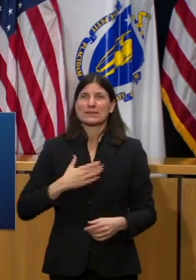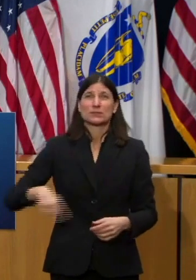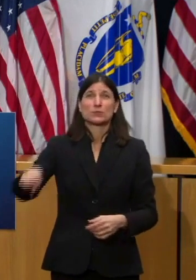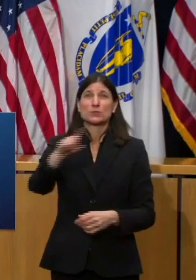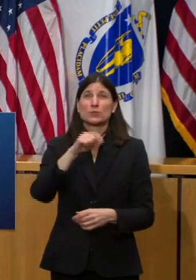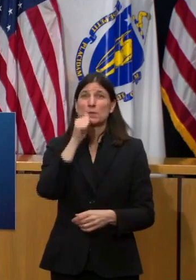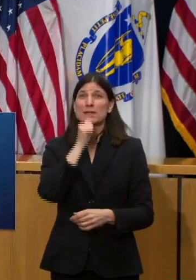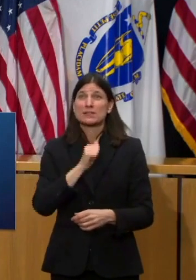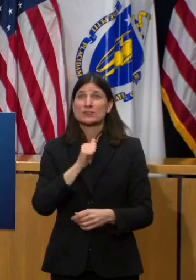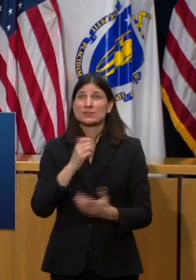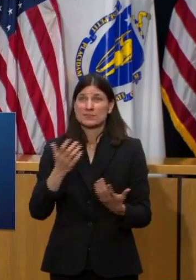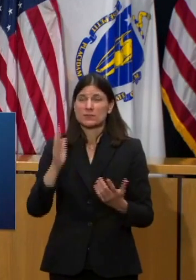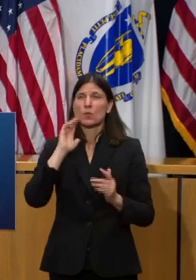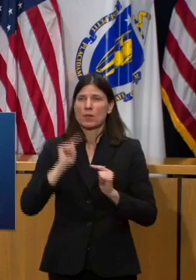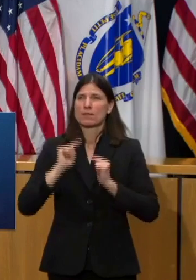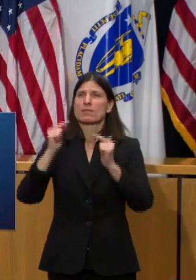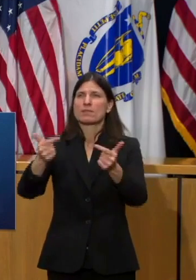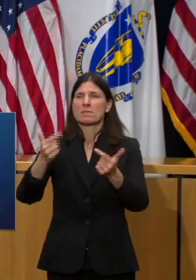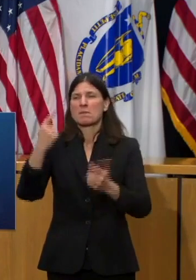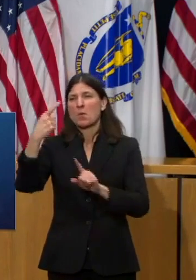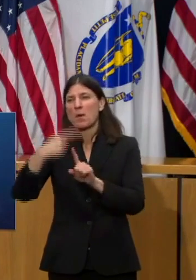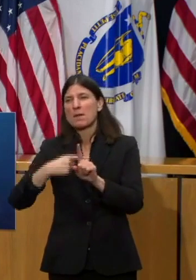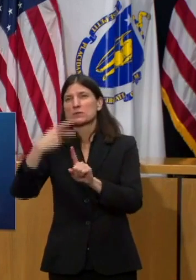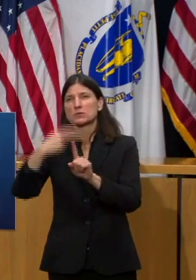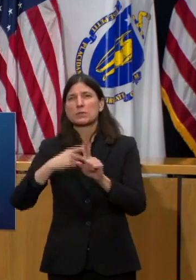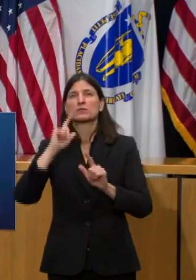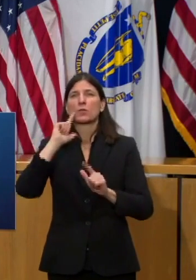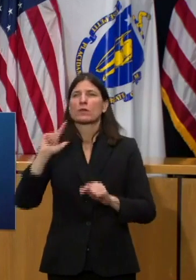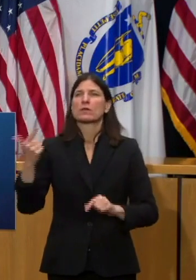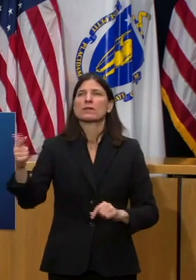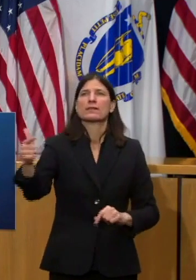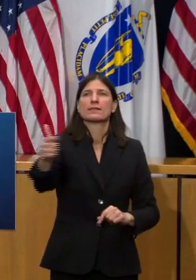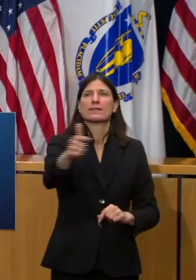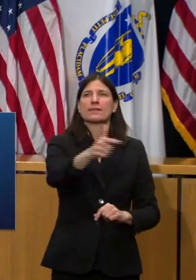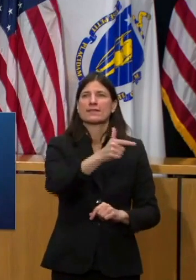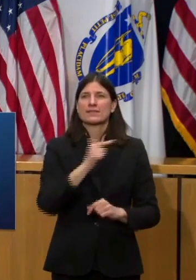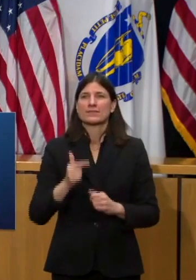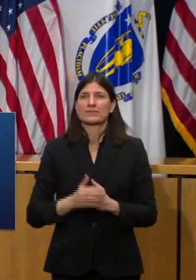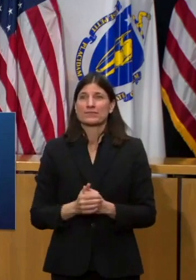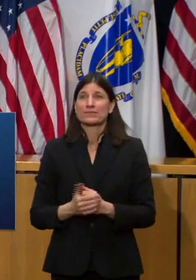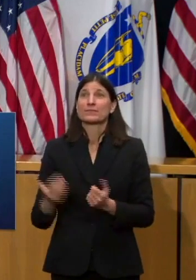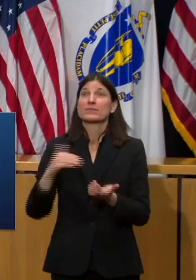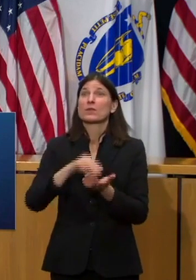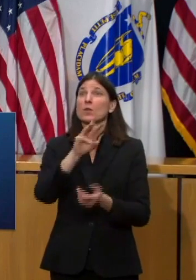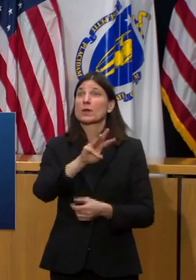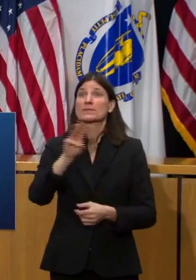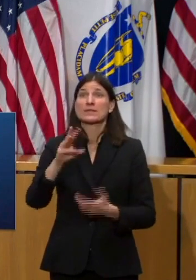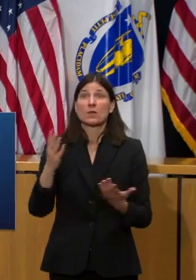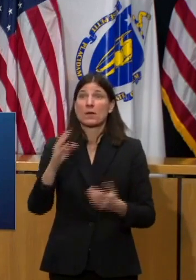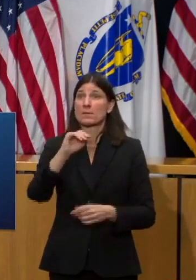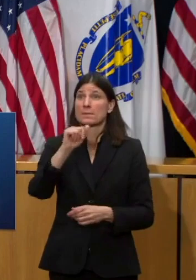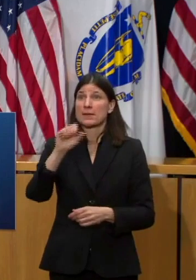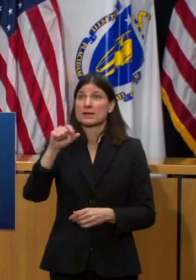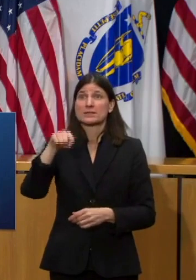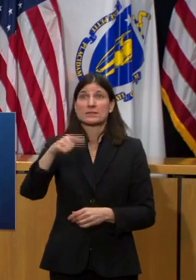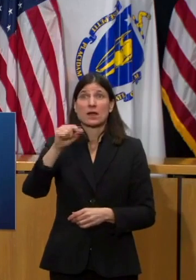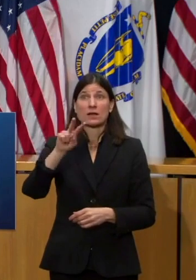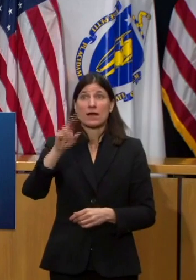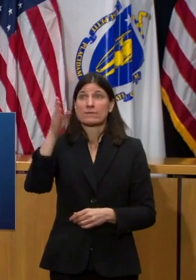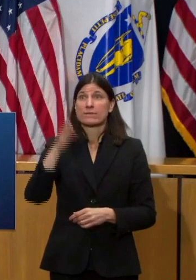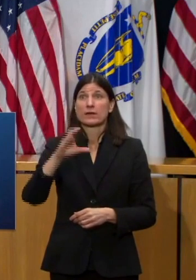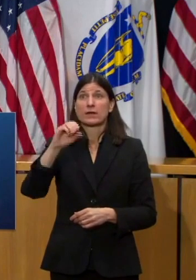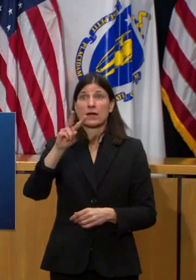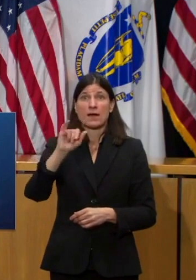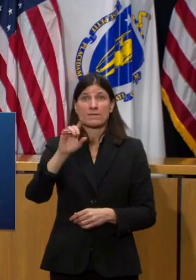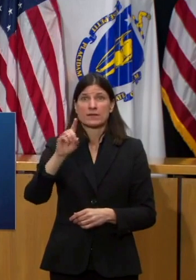Visit mass.gov/COVID-19, COVID vaccine, to use the appointment finder tool and find a vaccination